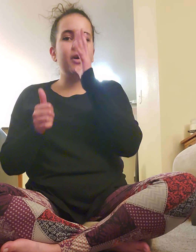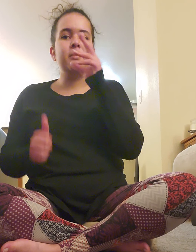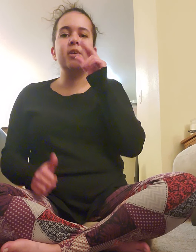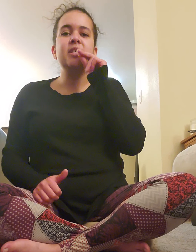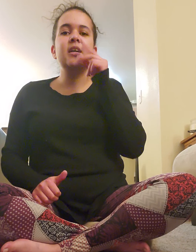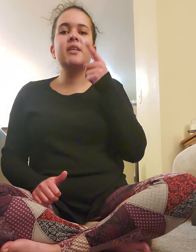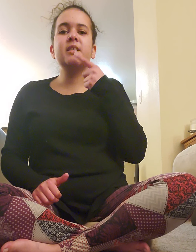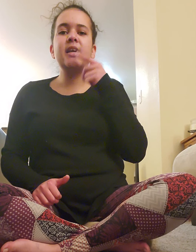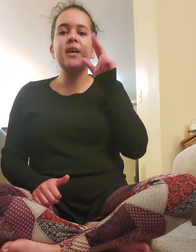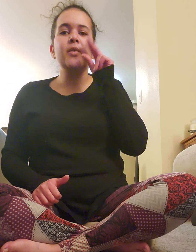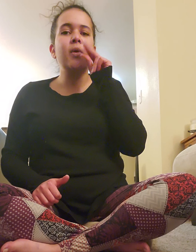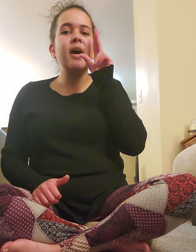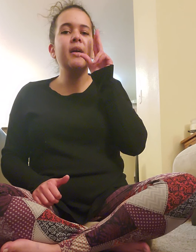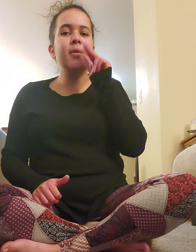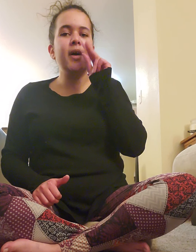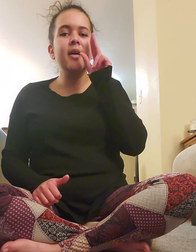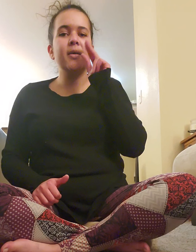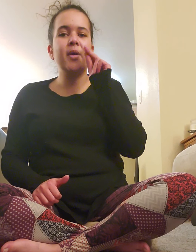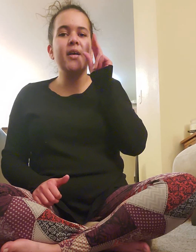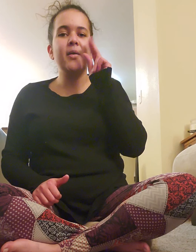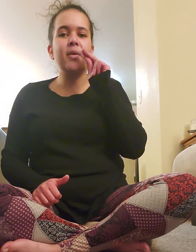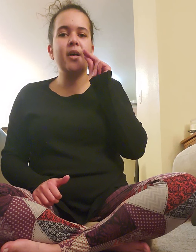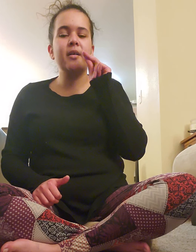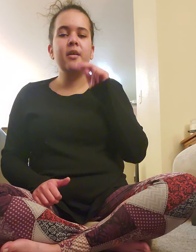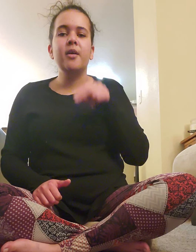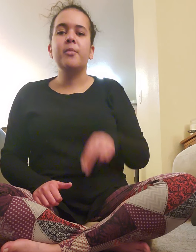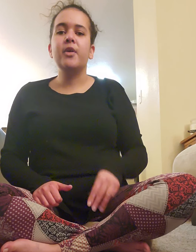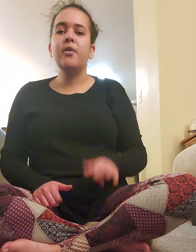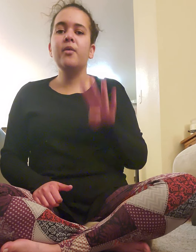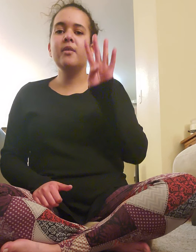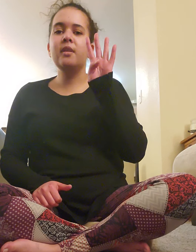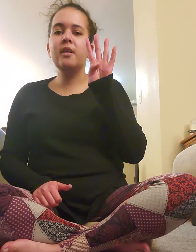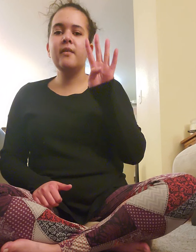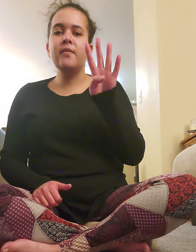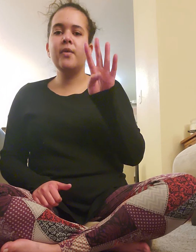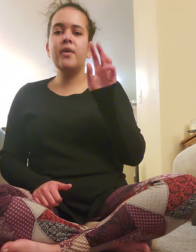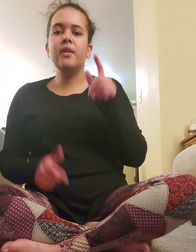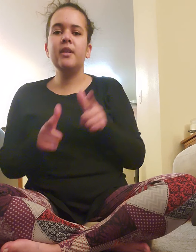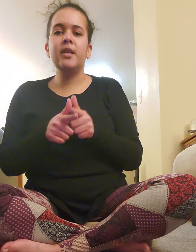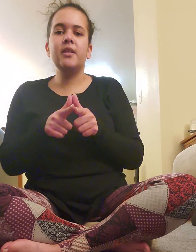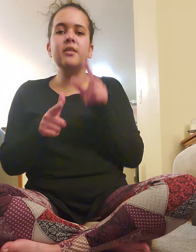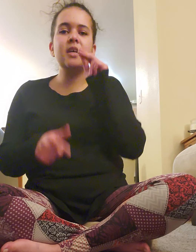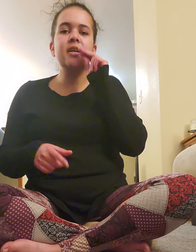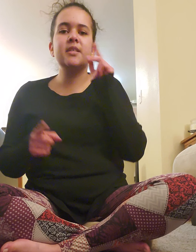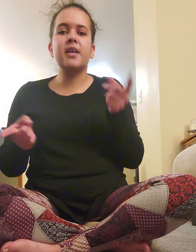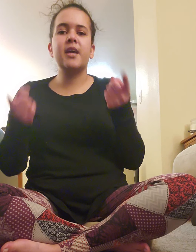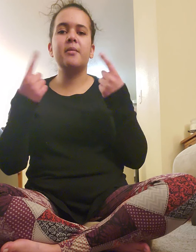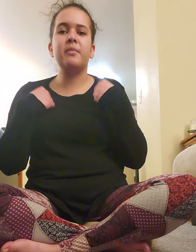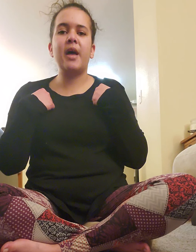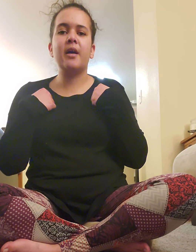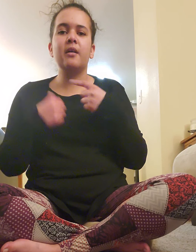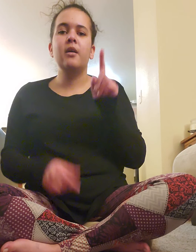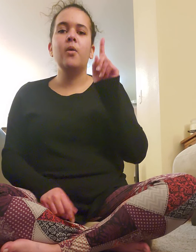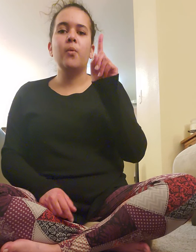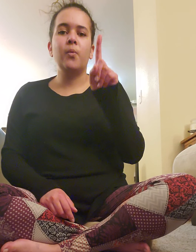Mama duck said quack, quack, quack, quack, but only four little ducks came back.